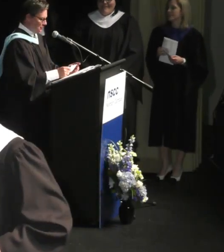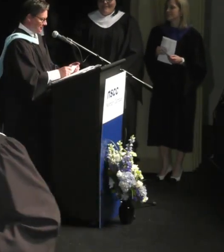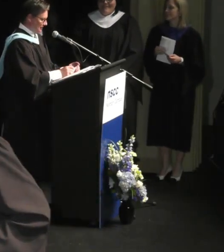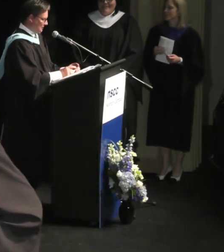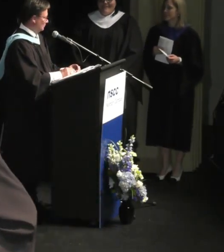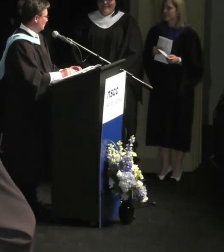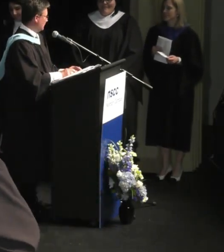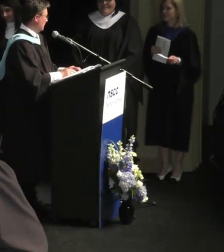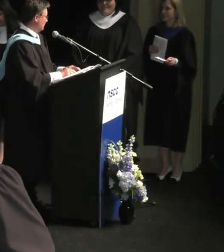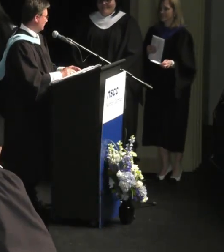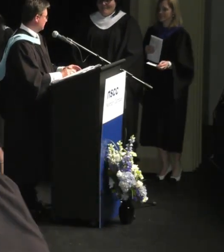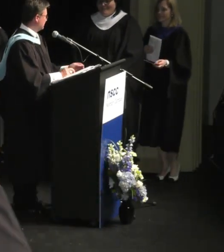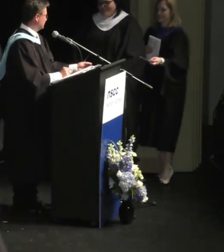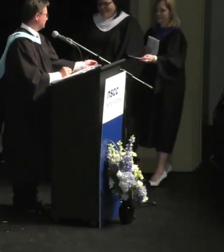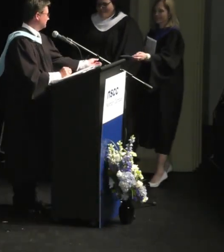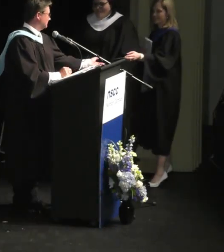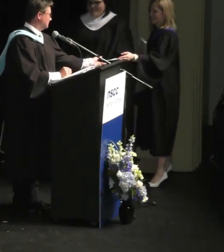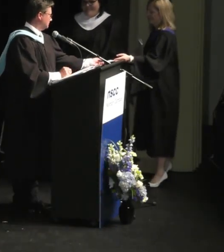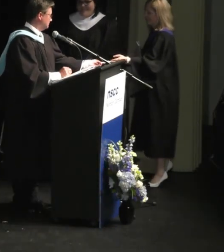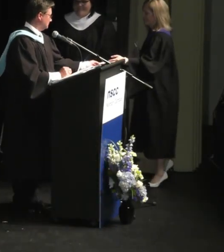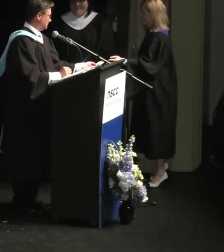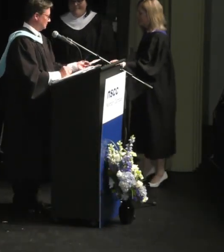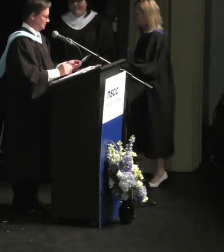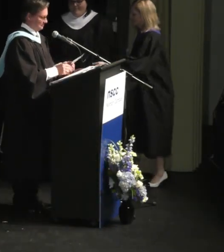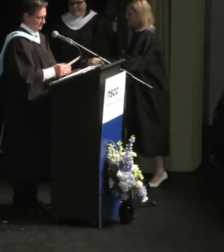Allison Doucette with honors.